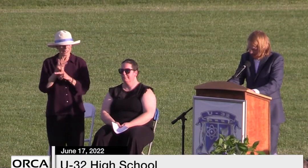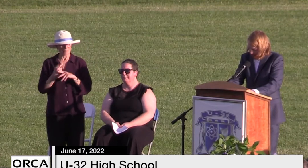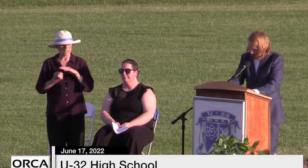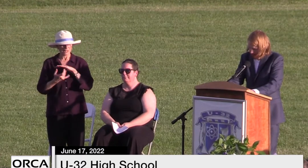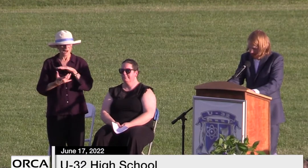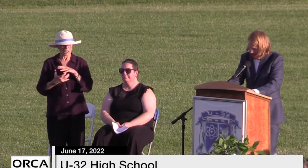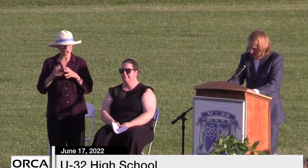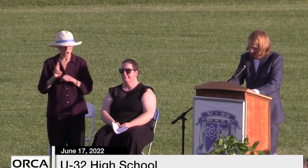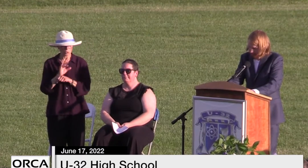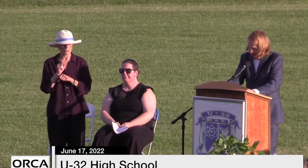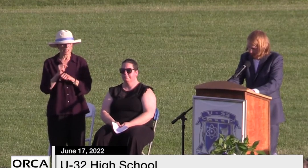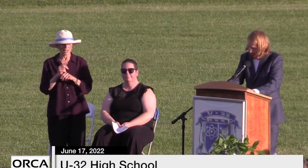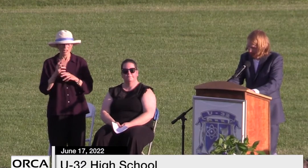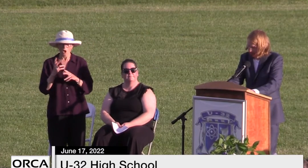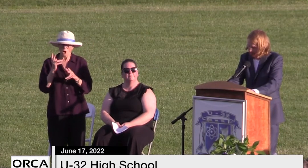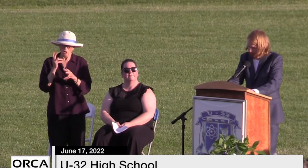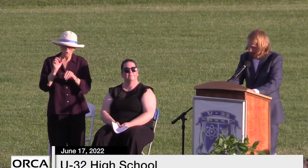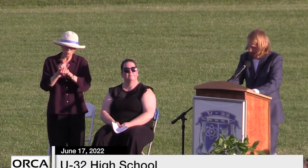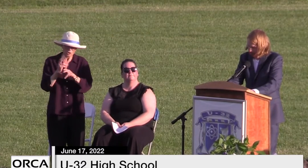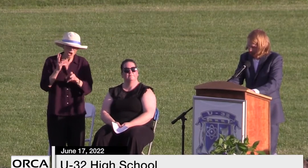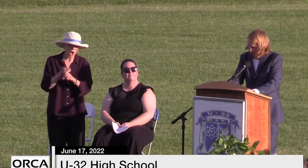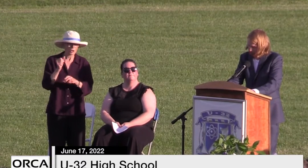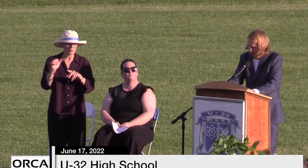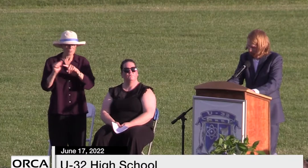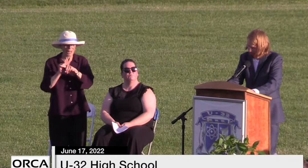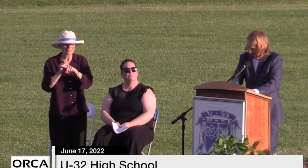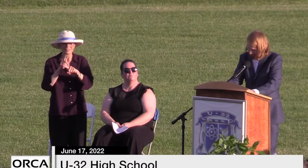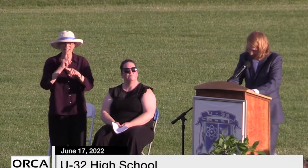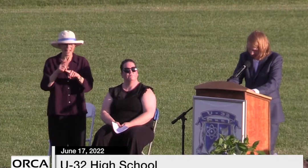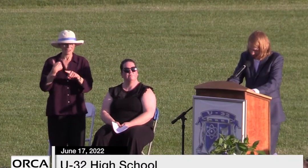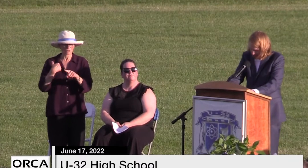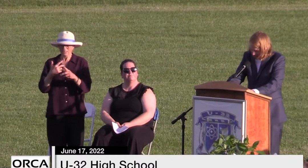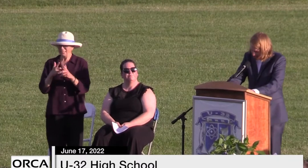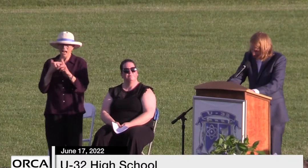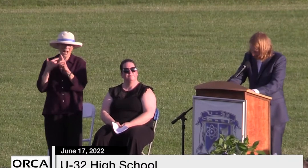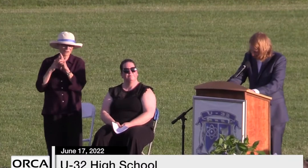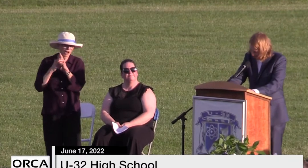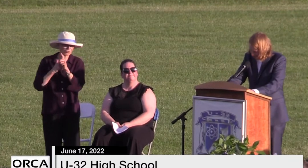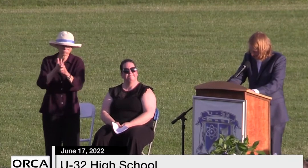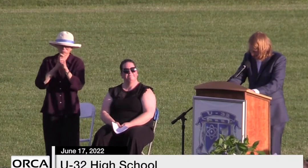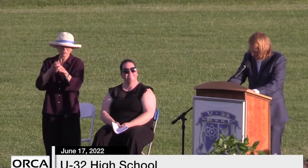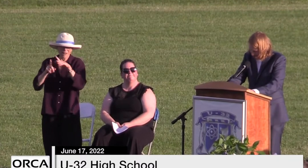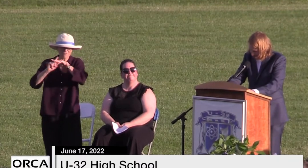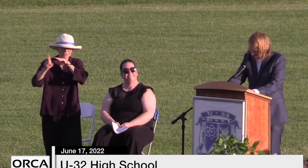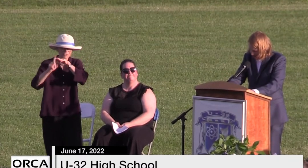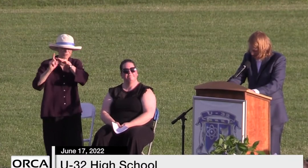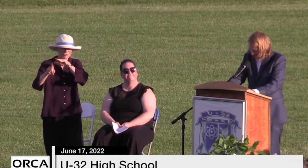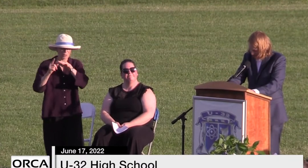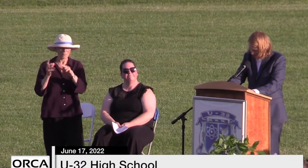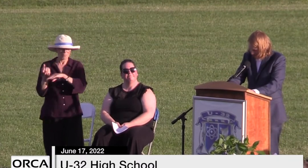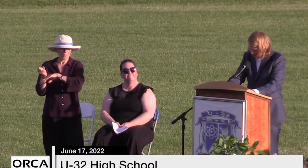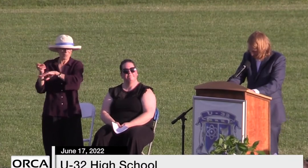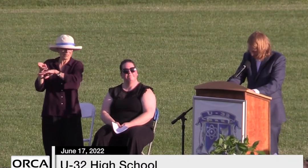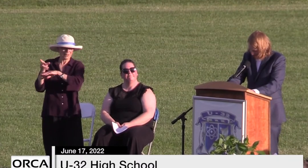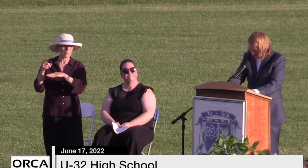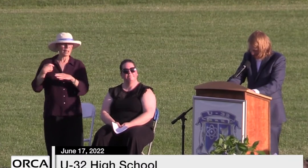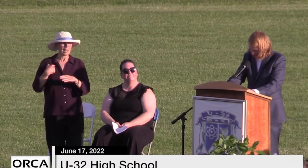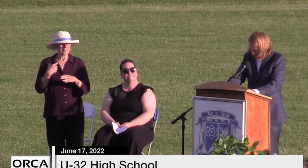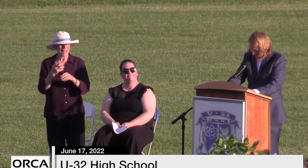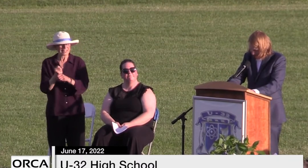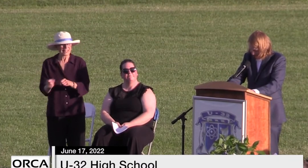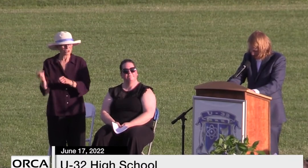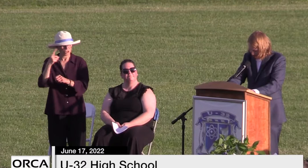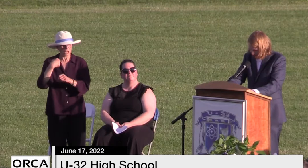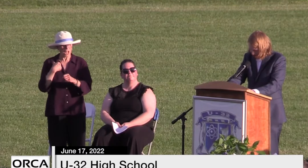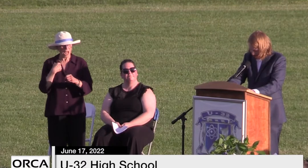harder in practice, and I definitely went game speed on those two fools. The following year, that extra motivation fueled me to